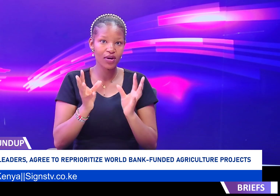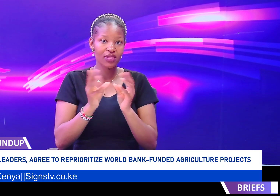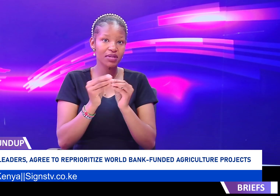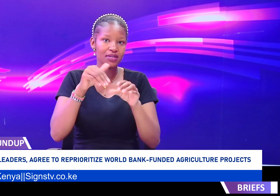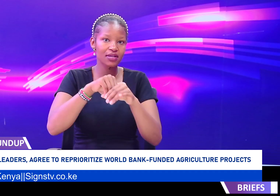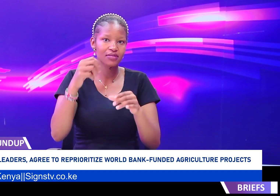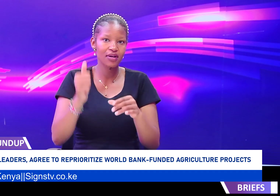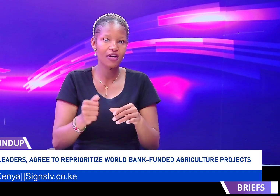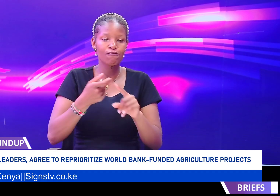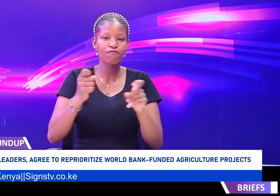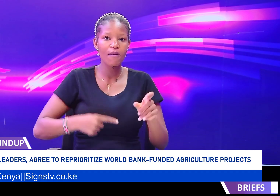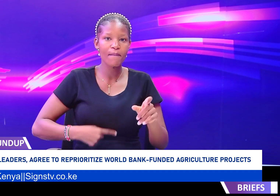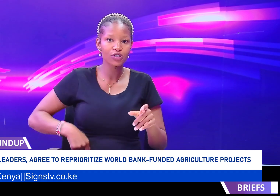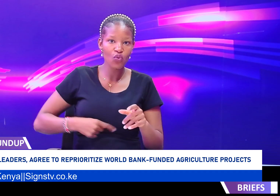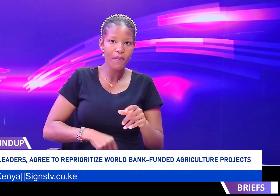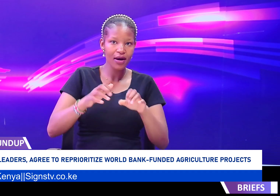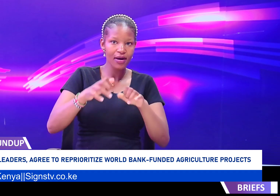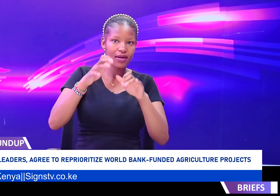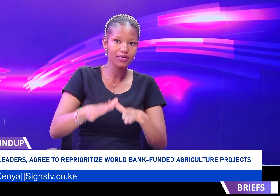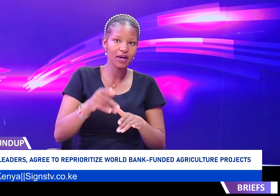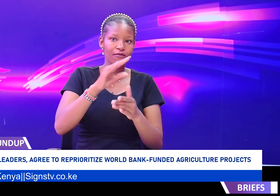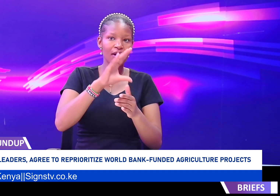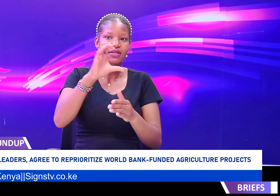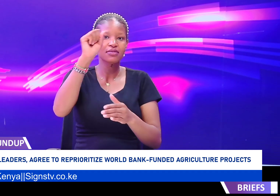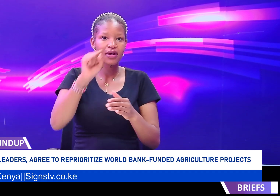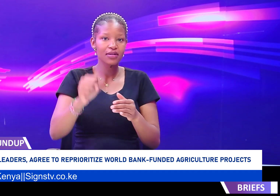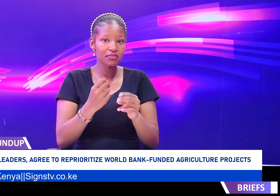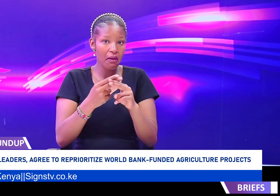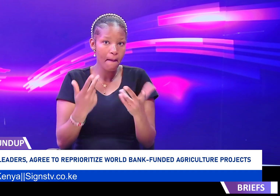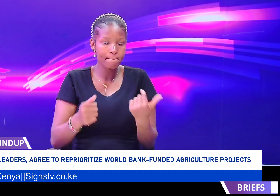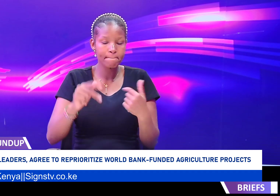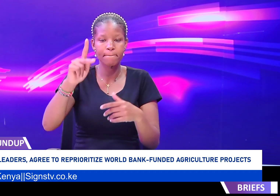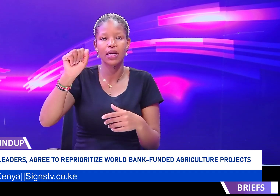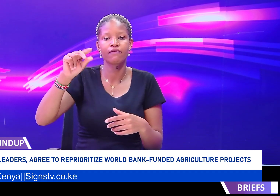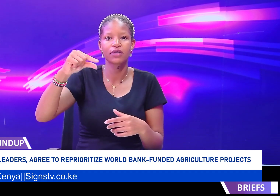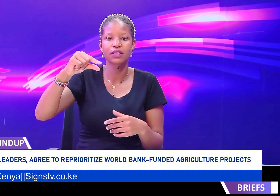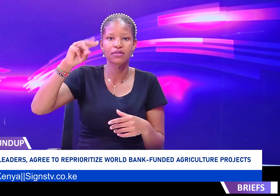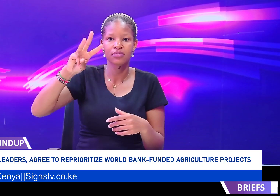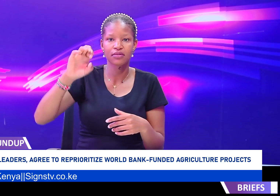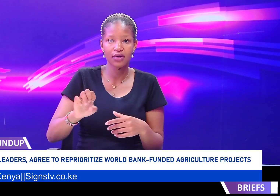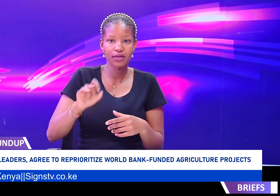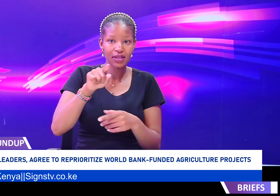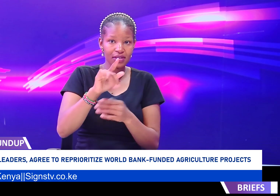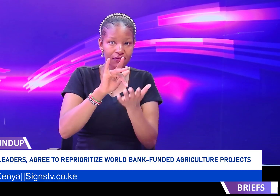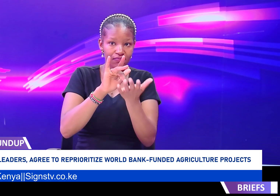Speaking after a high-level meeting in Malindi, Agriculture Cabinet Secretary Mutahi Kagwe emphasized that combating